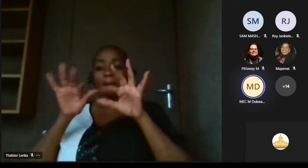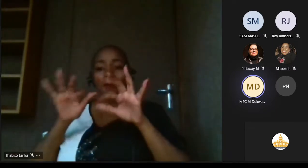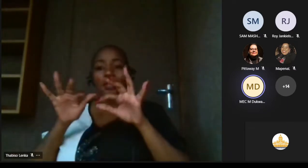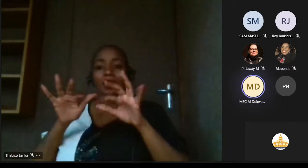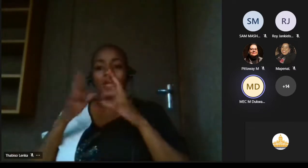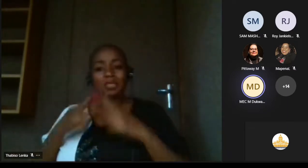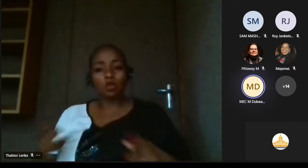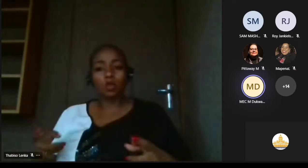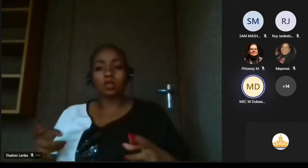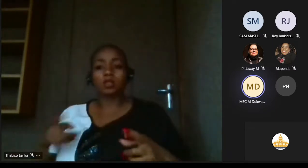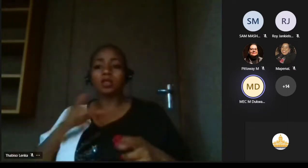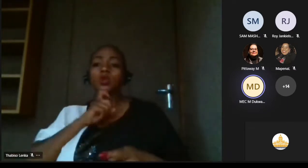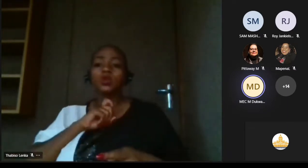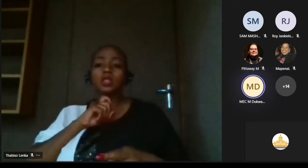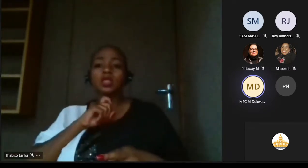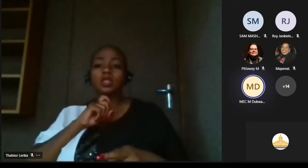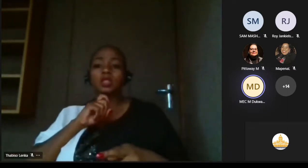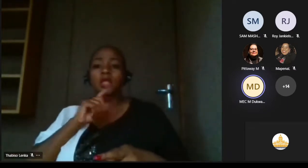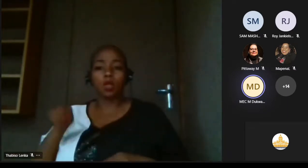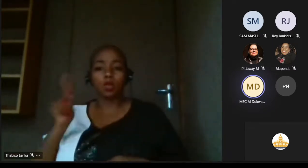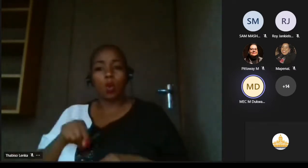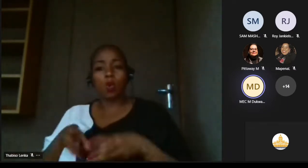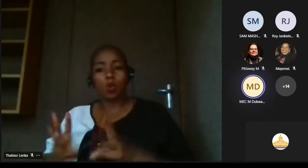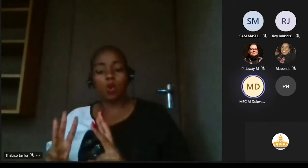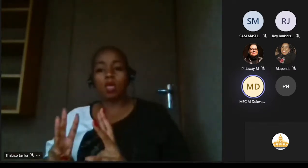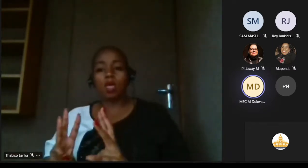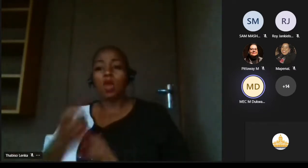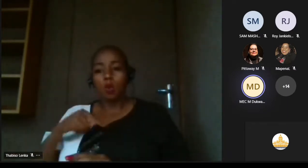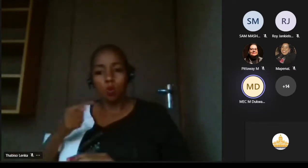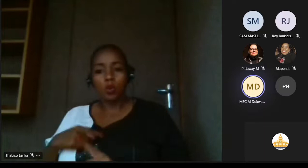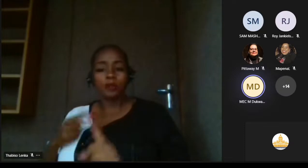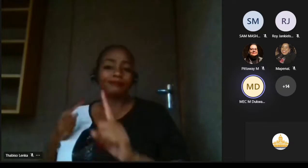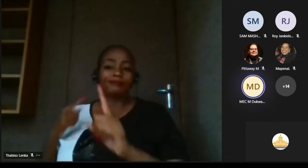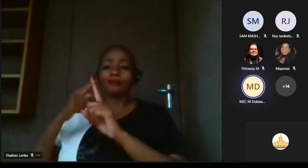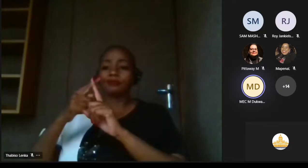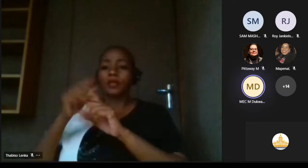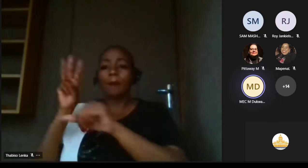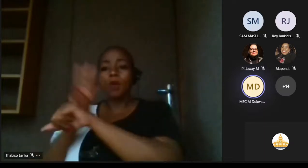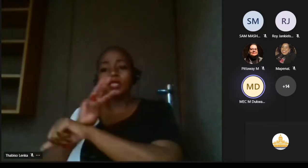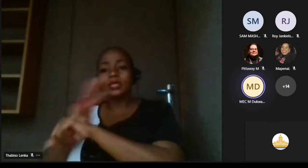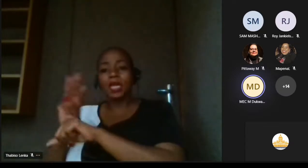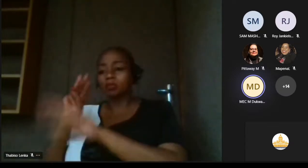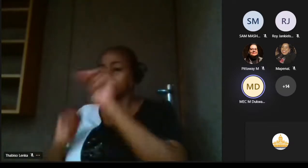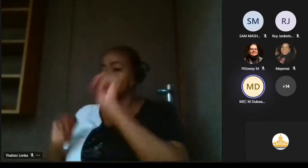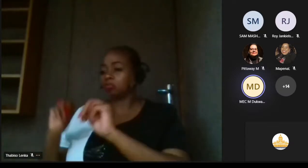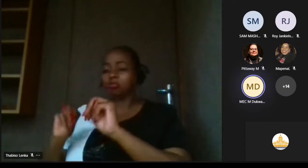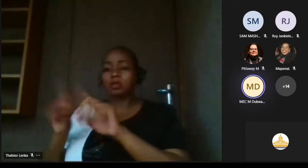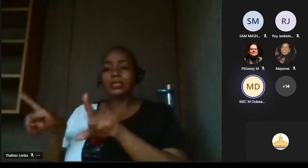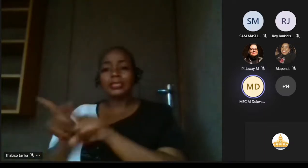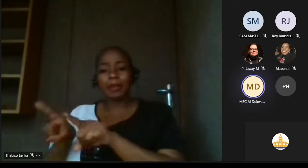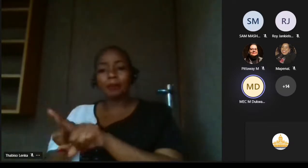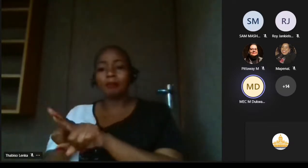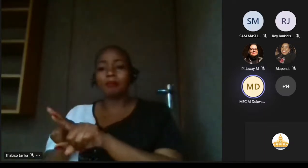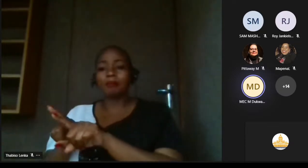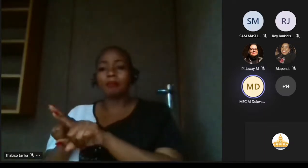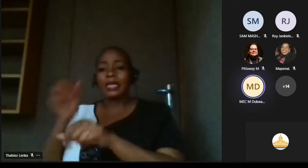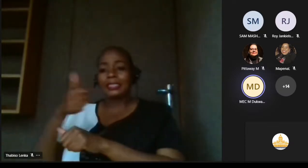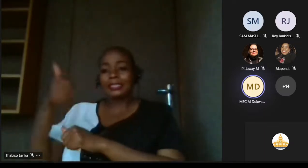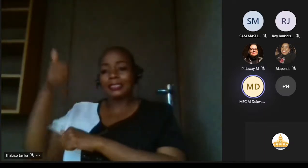failures. The Department of COCTA intends to improve the monitoring, review and oversight by senior